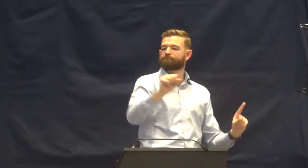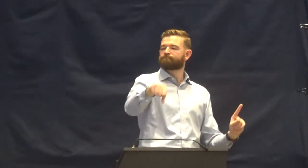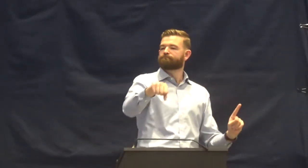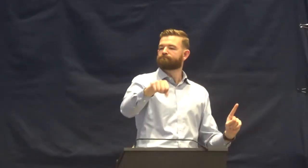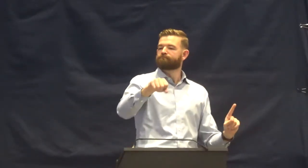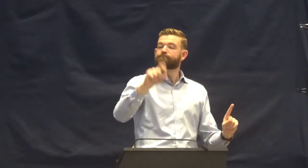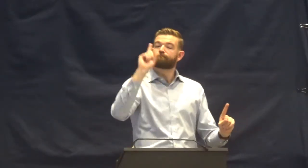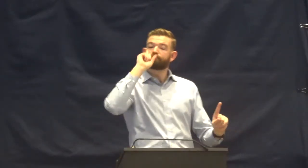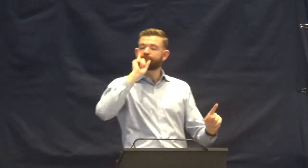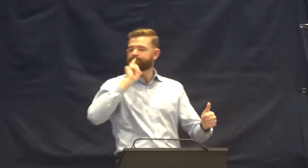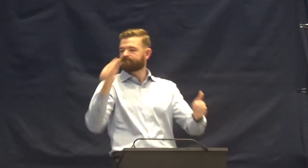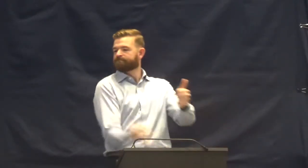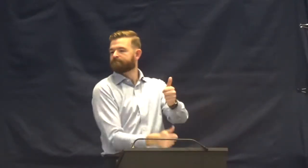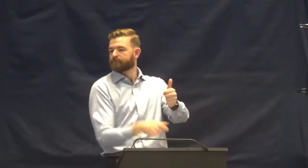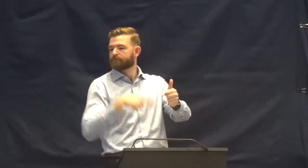And people believed the story